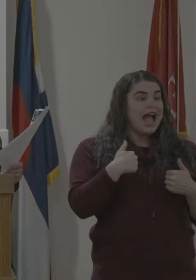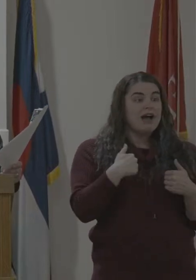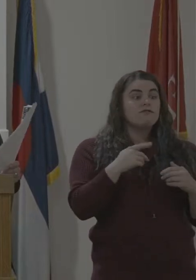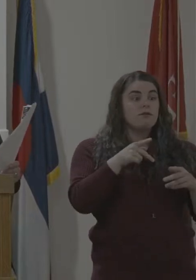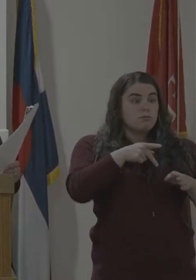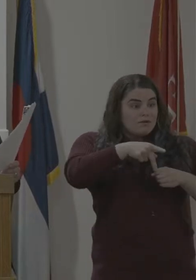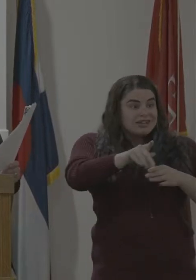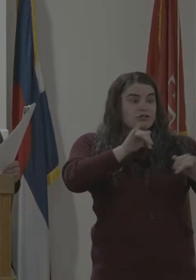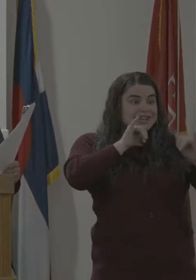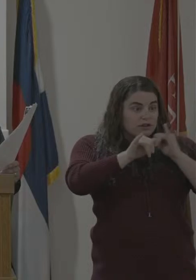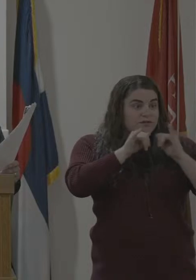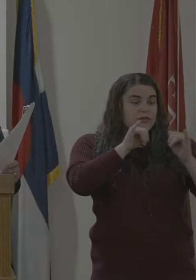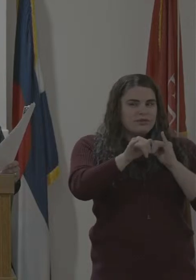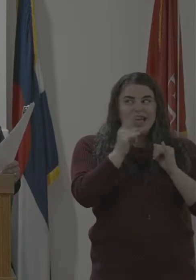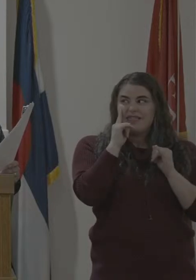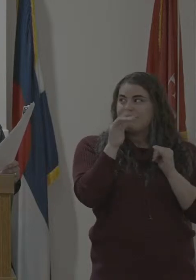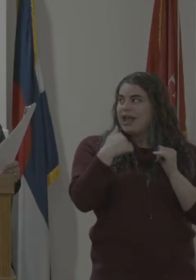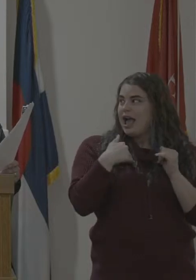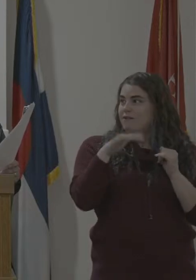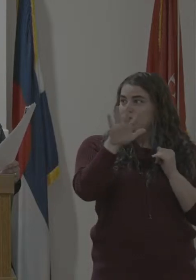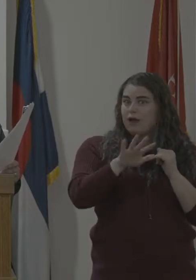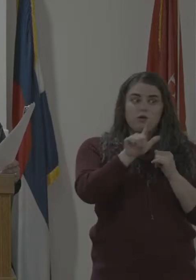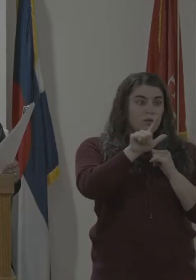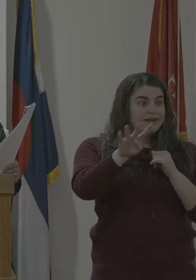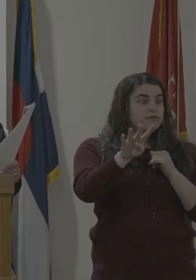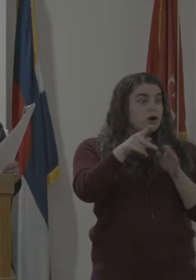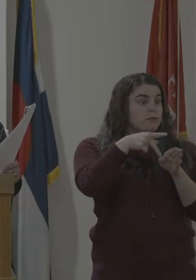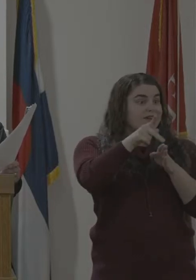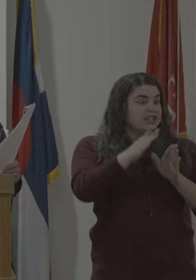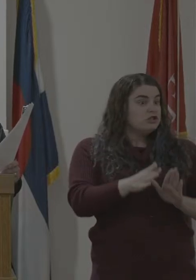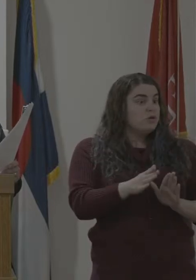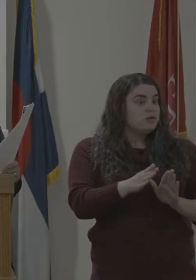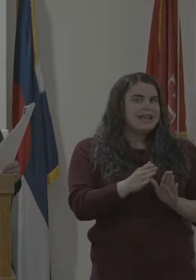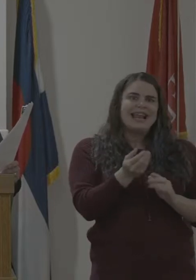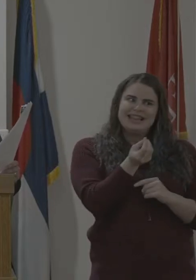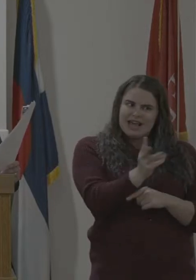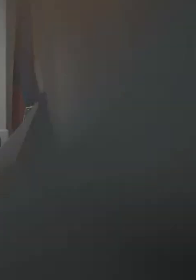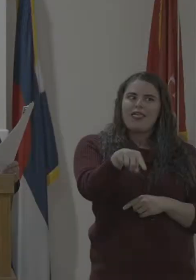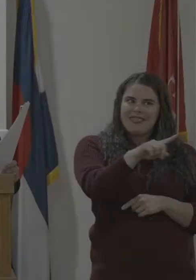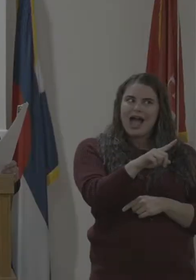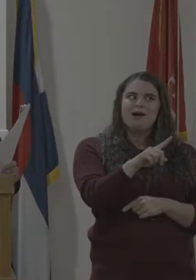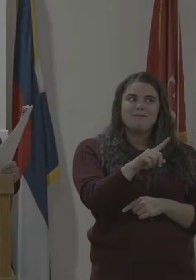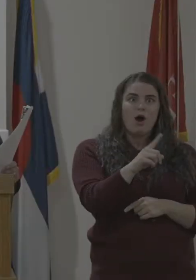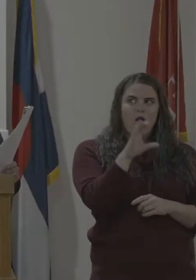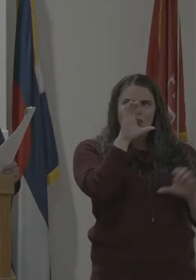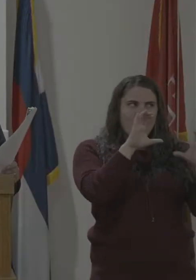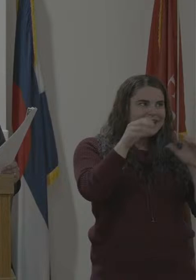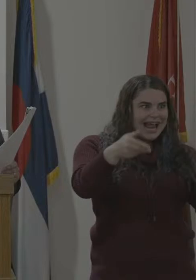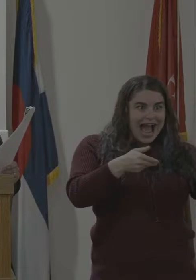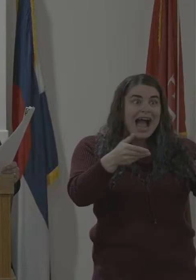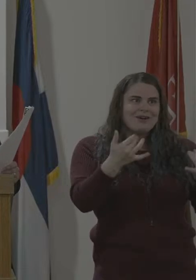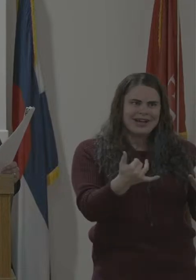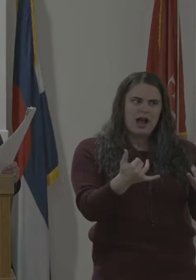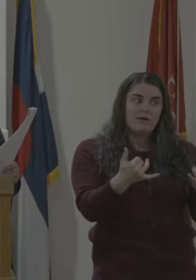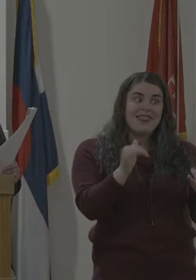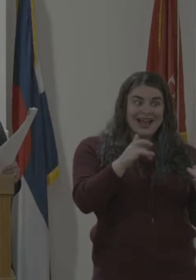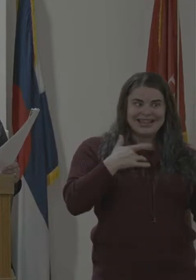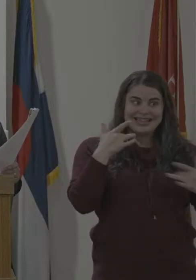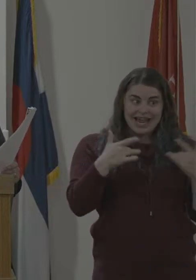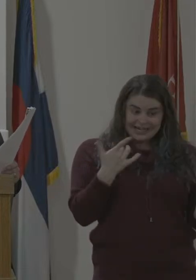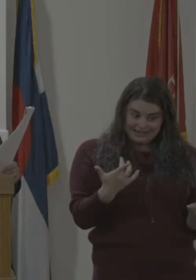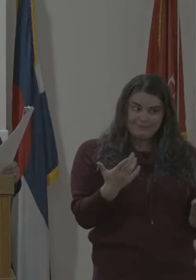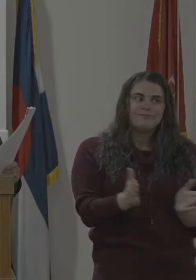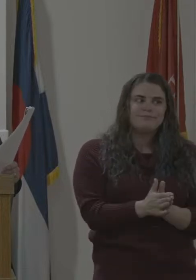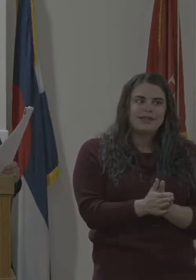interviews. I think we have about 24 professionals. Several of them are hiring, which is really exciting. And so that'll be